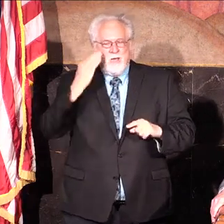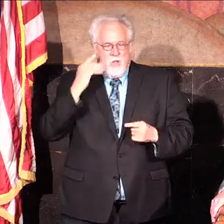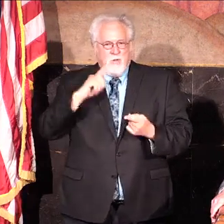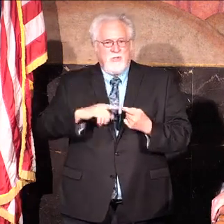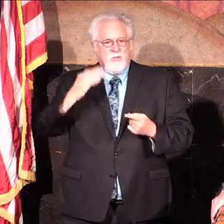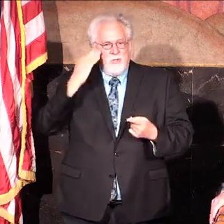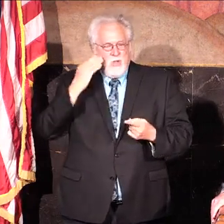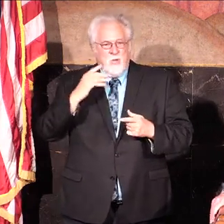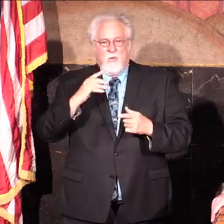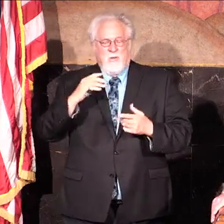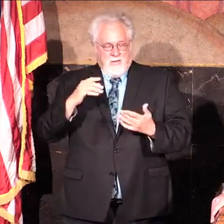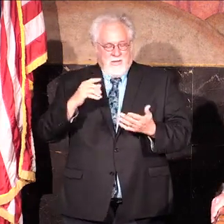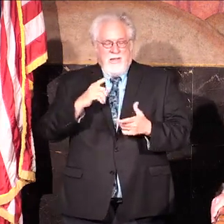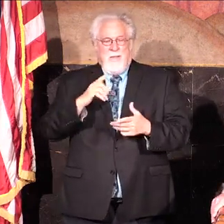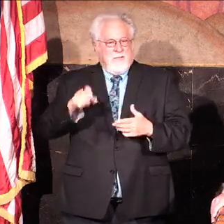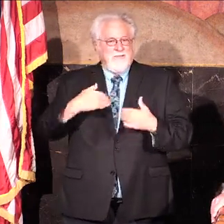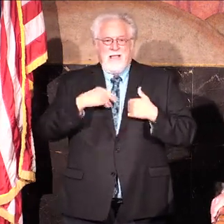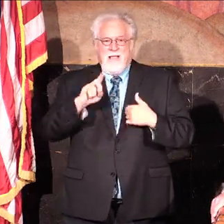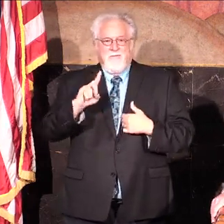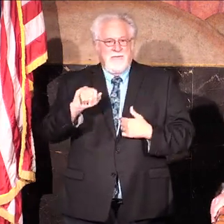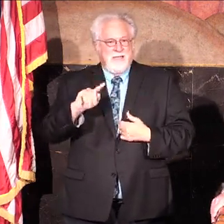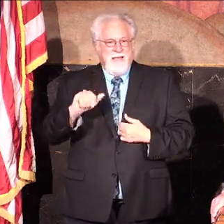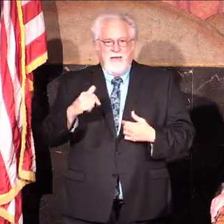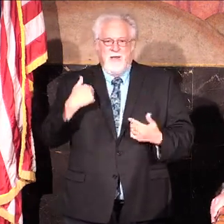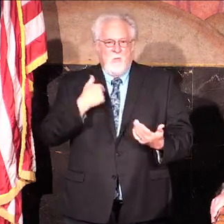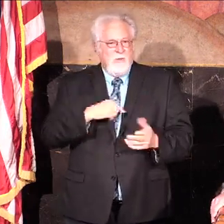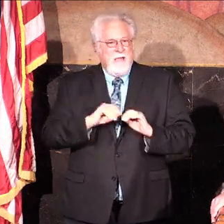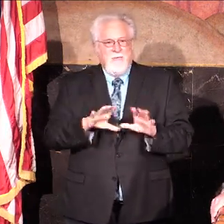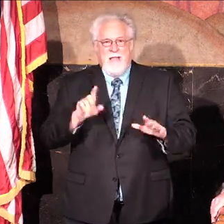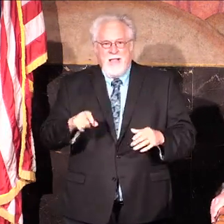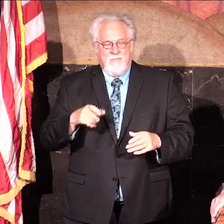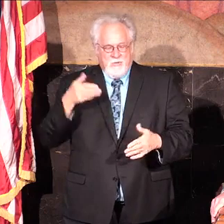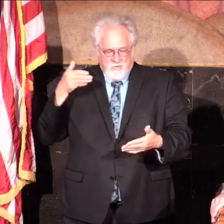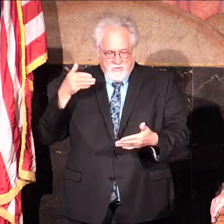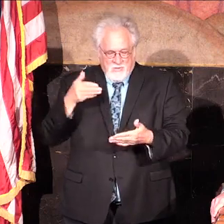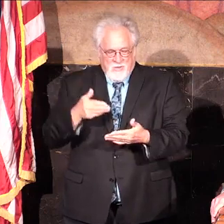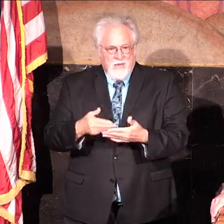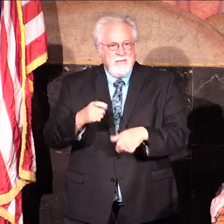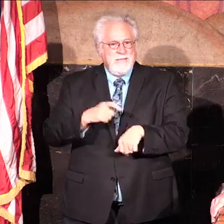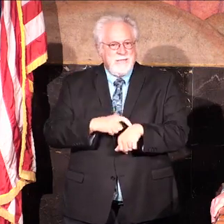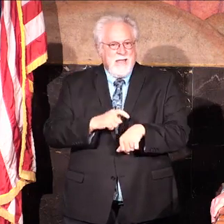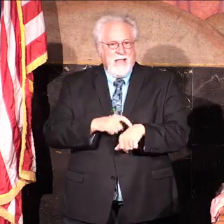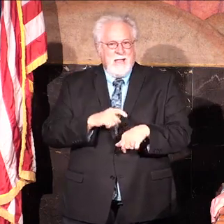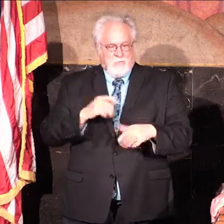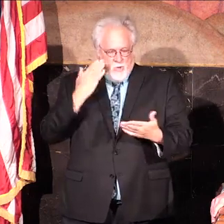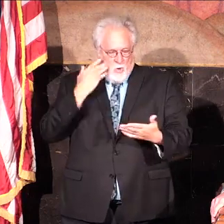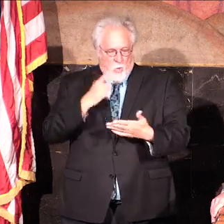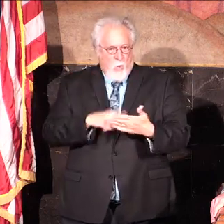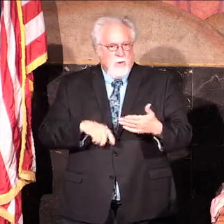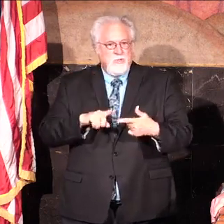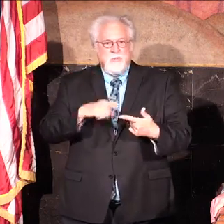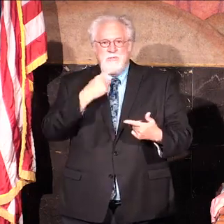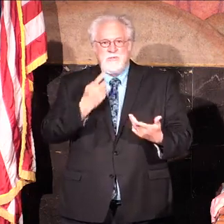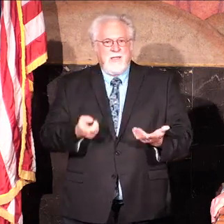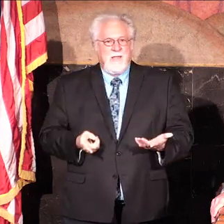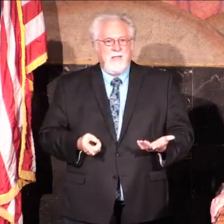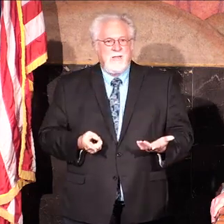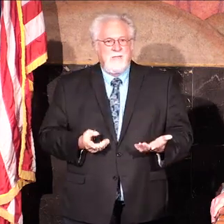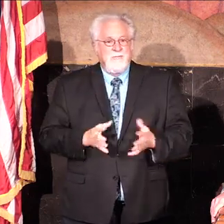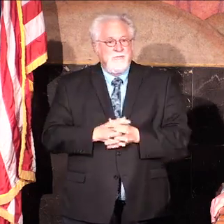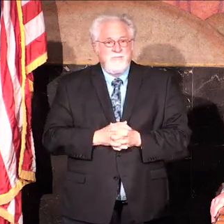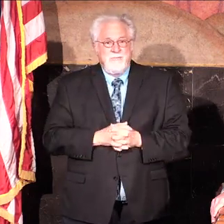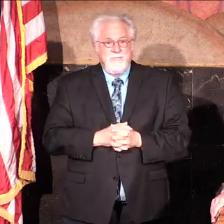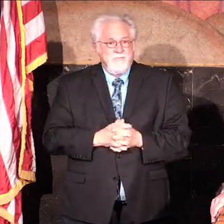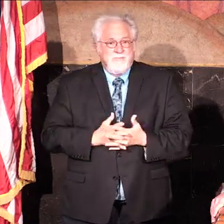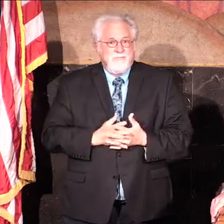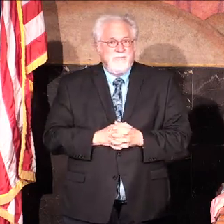until you have data. And so we obviously are going to have to get closer in time to know what's safe.